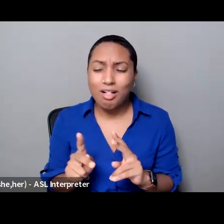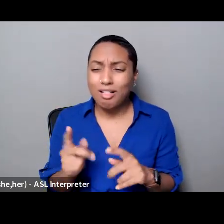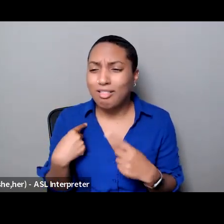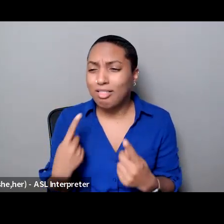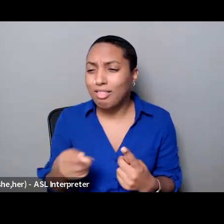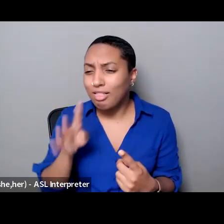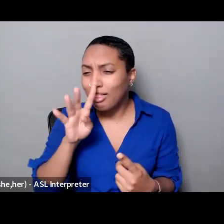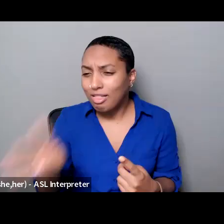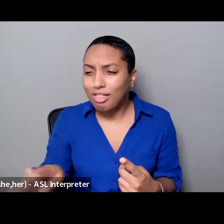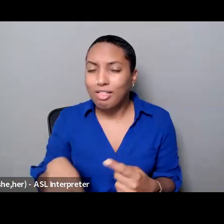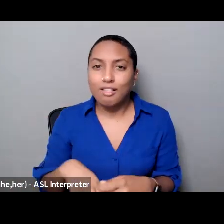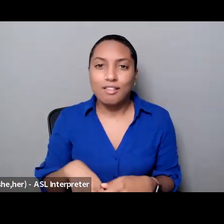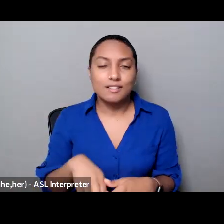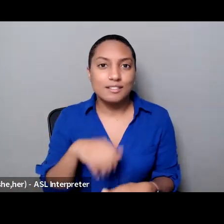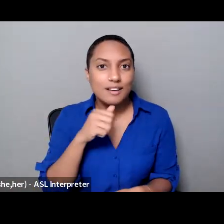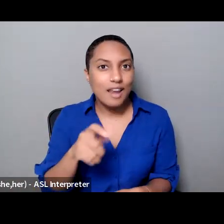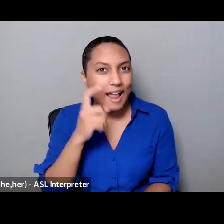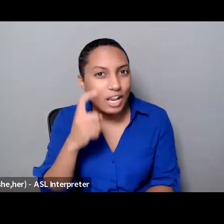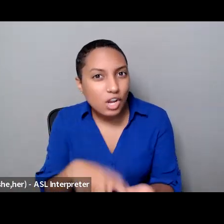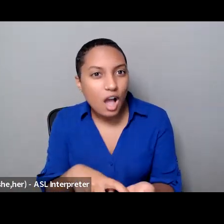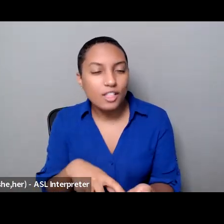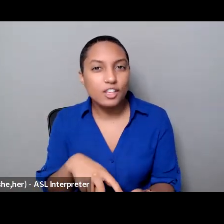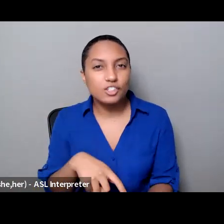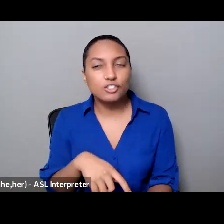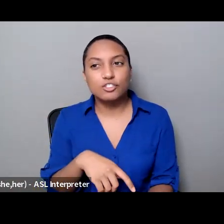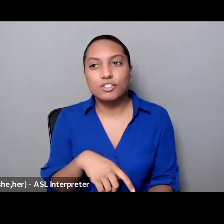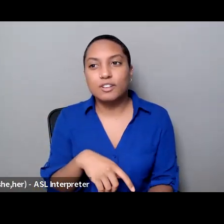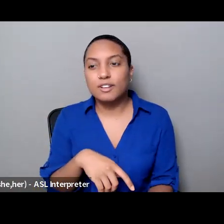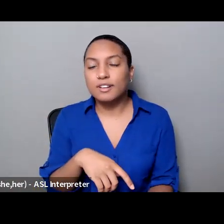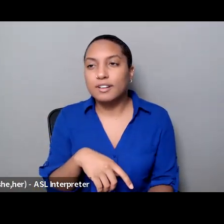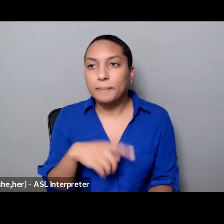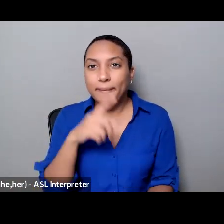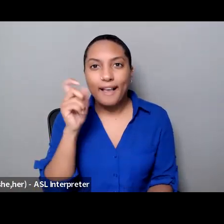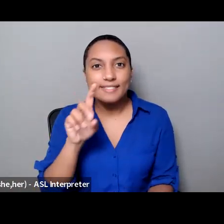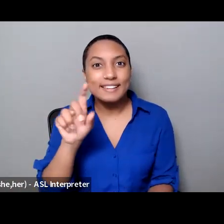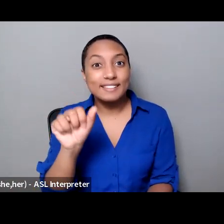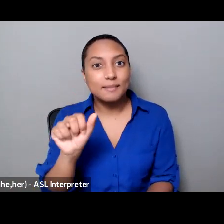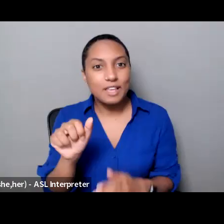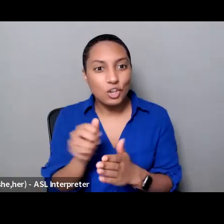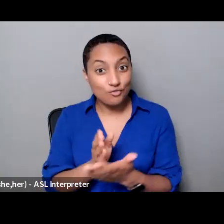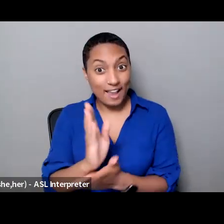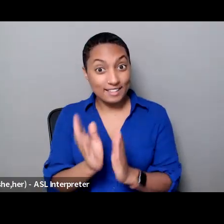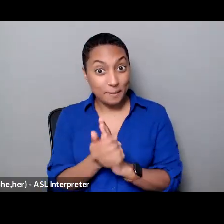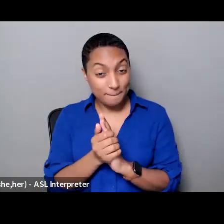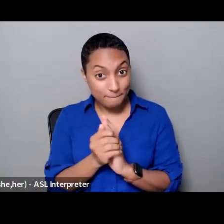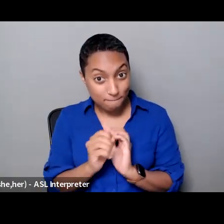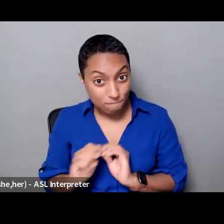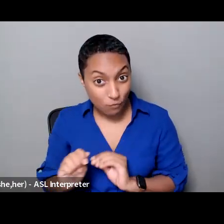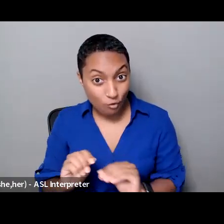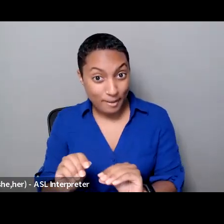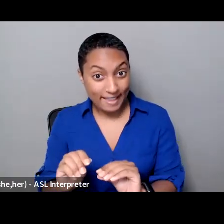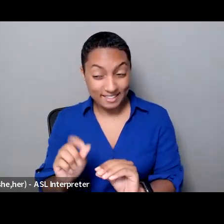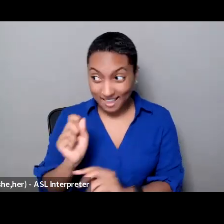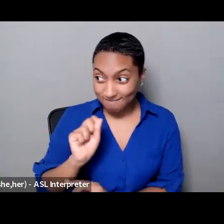because of their leadership, because the disability rights movement was in its infancy at the time.